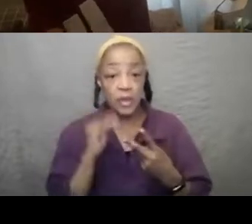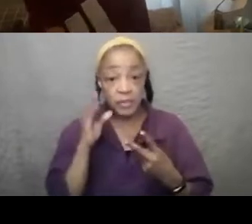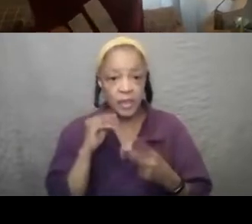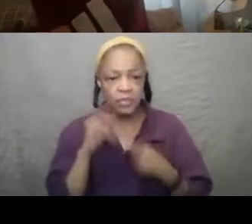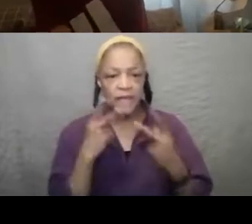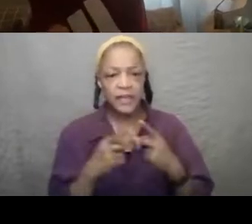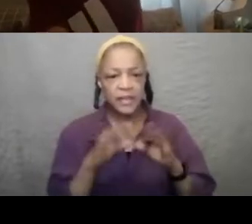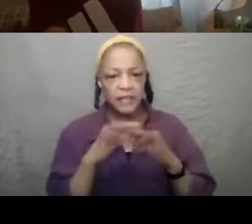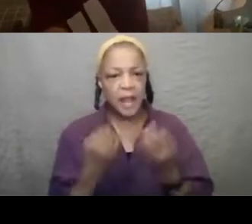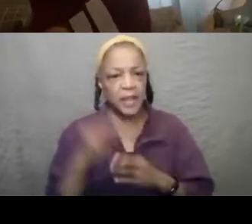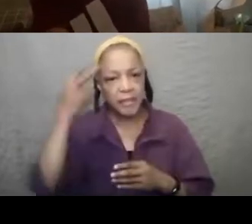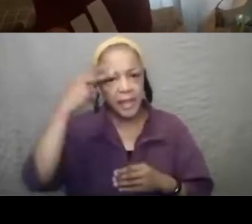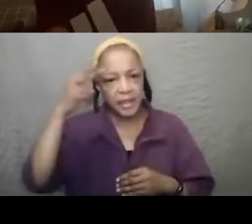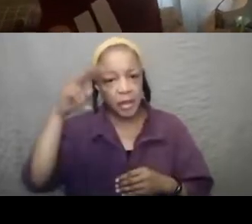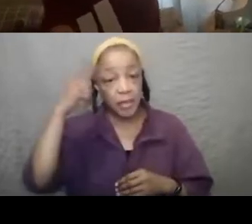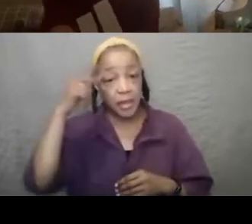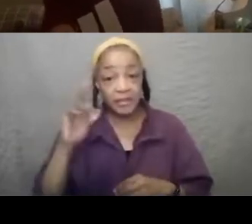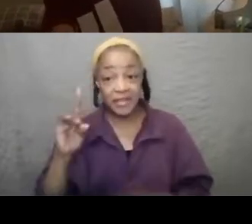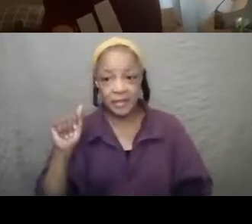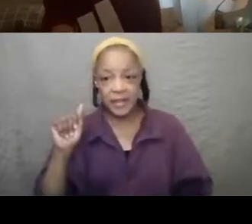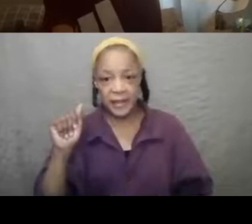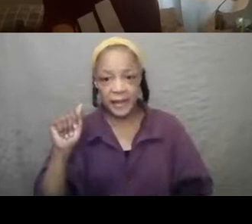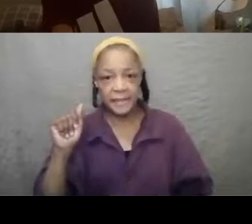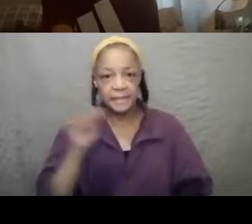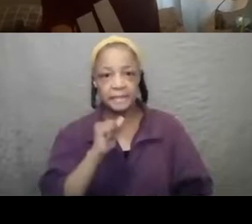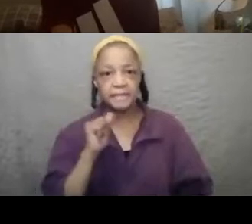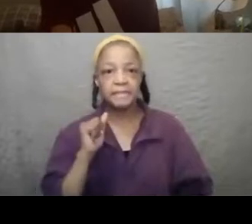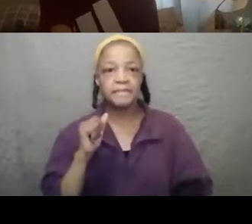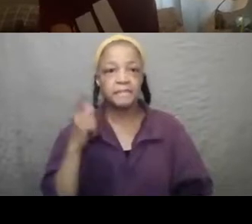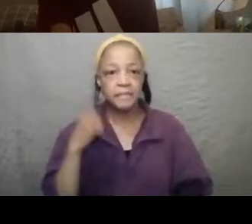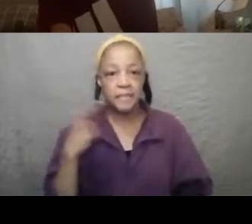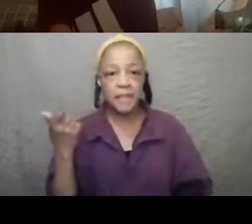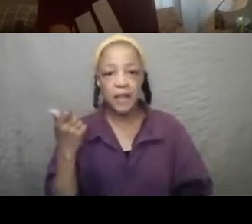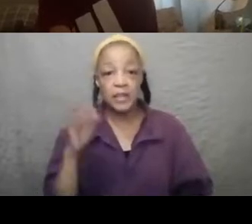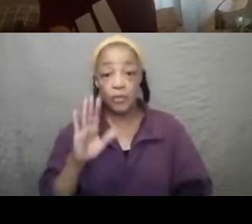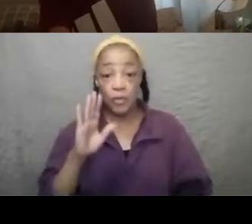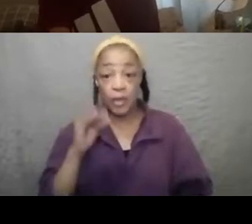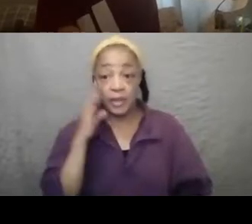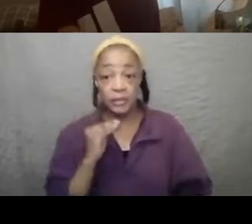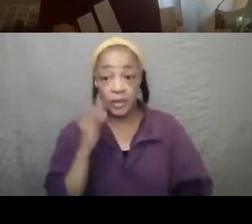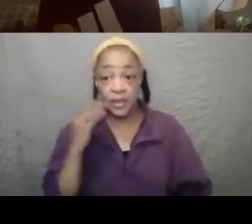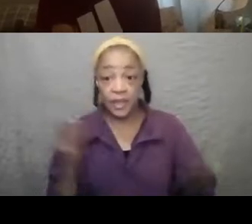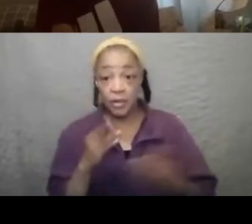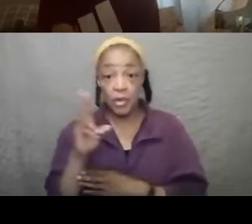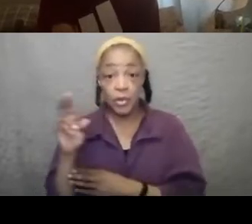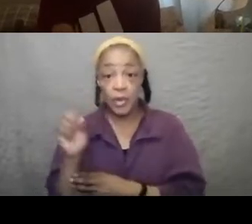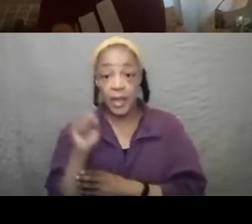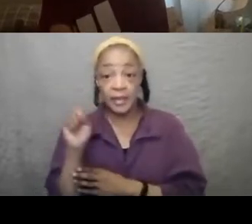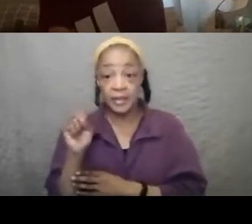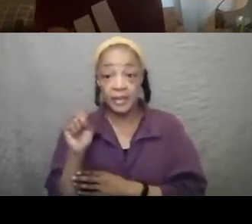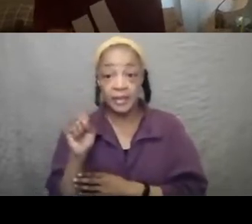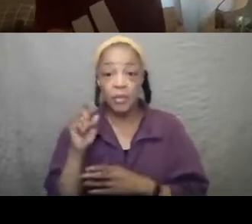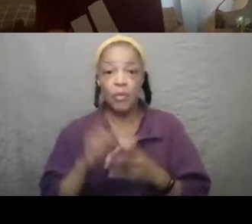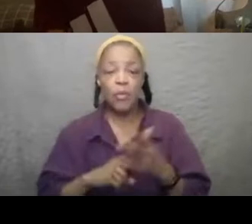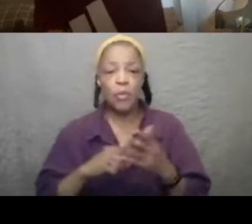in Mexico because of your disability? Because of your, based on your experience in the US school system, what are some of